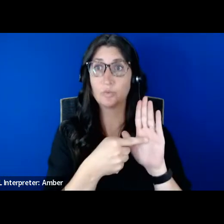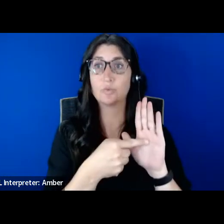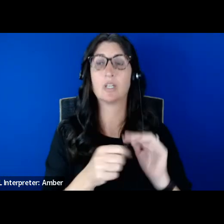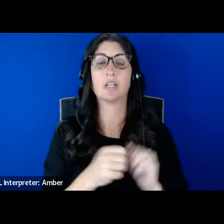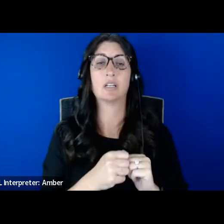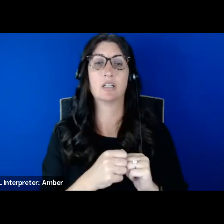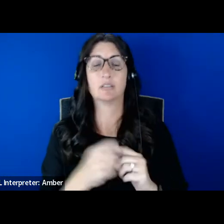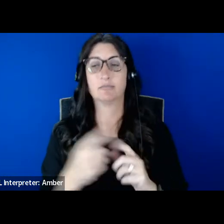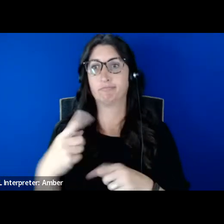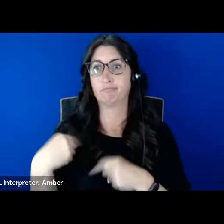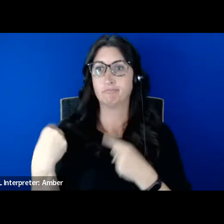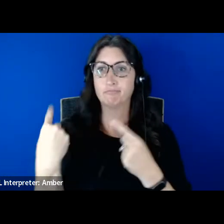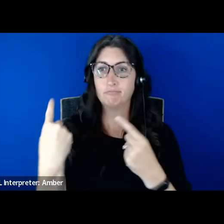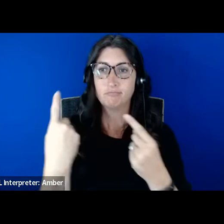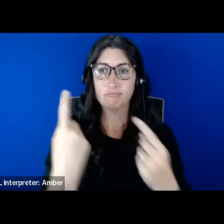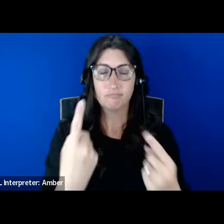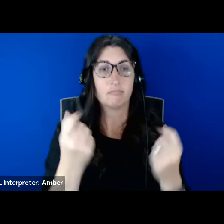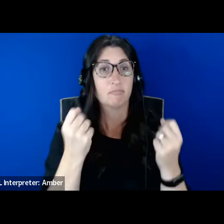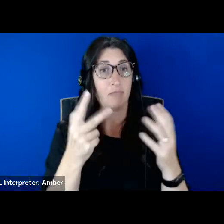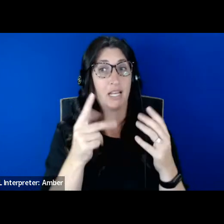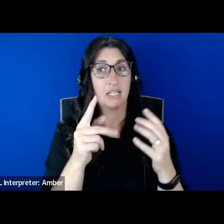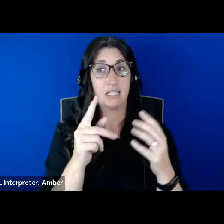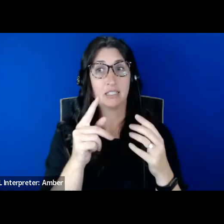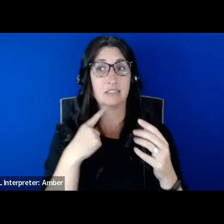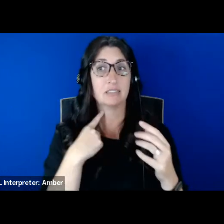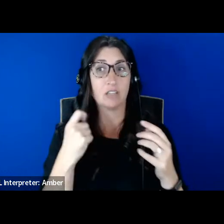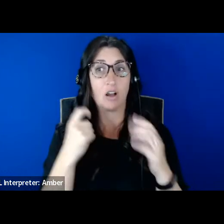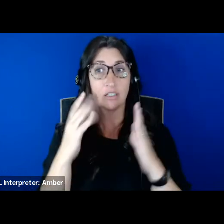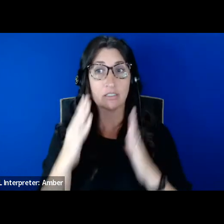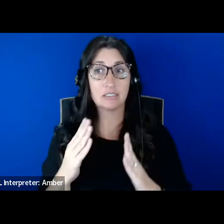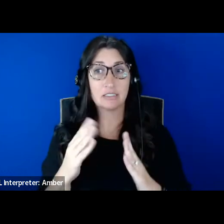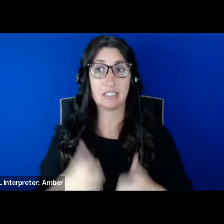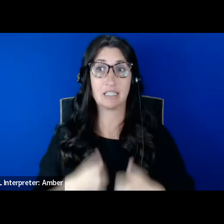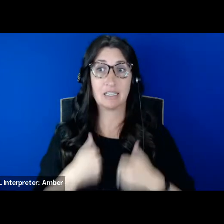years, because a lot of Tongans now live outside of Tonga,